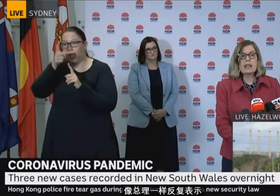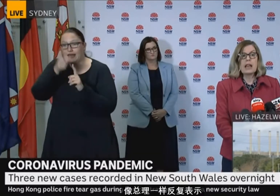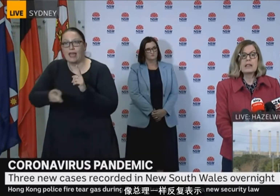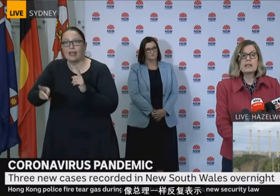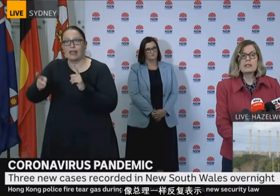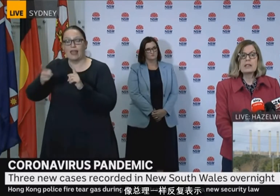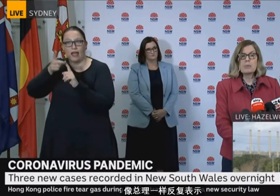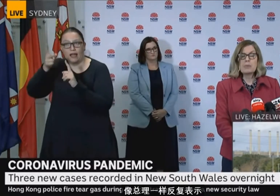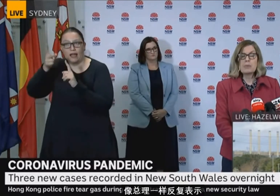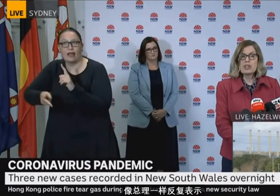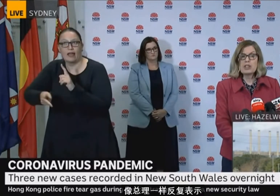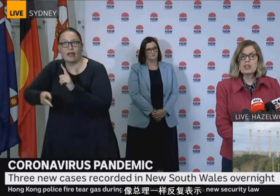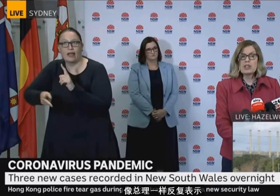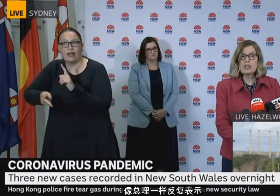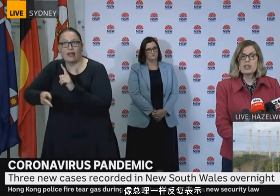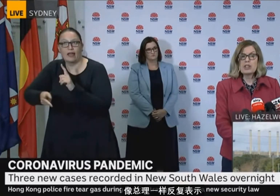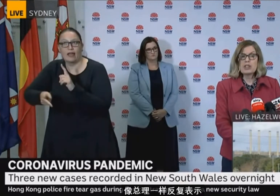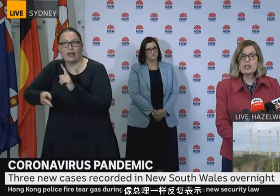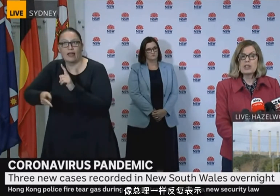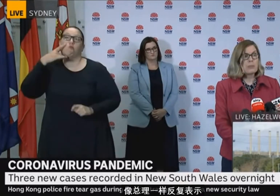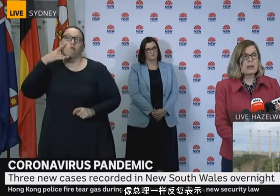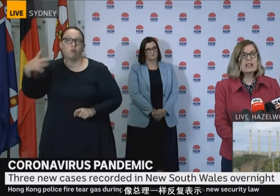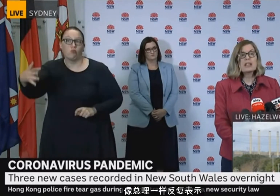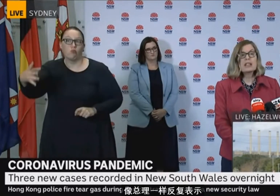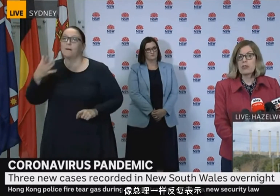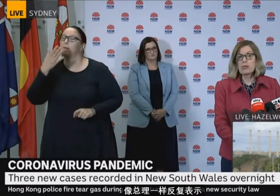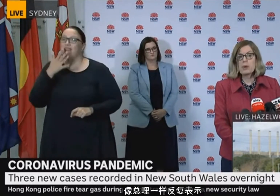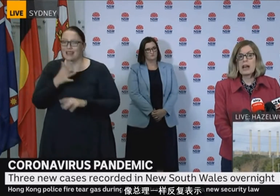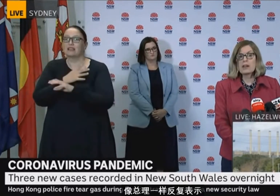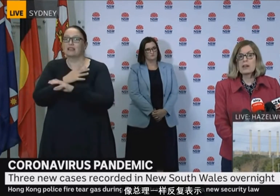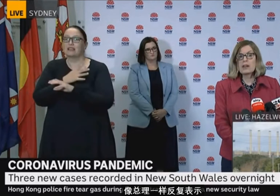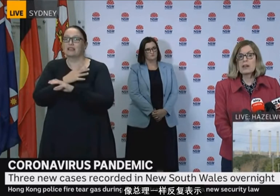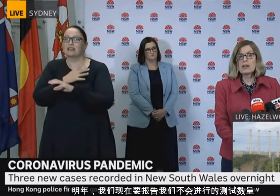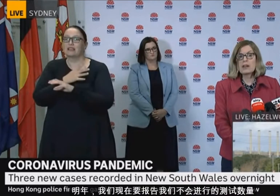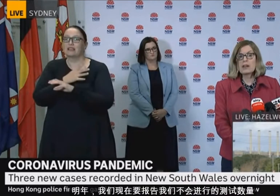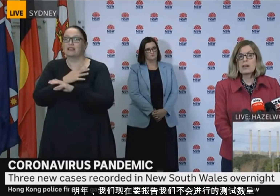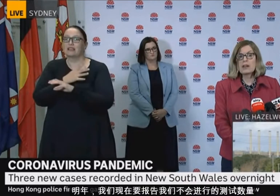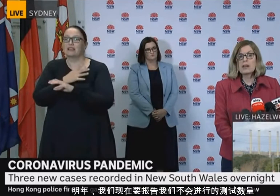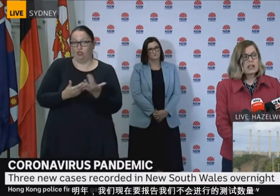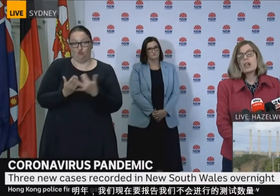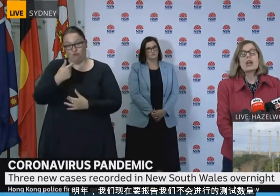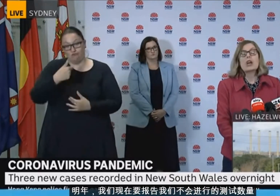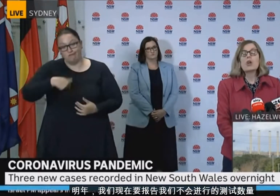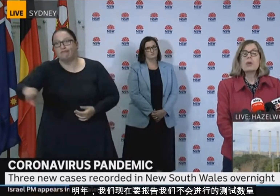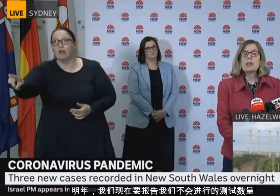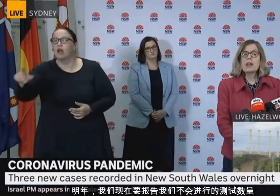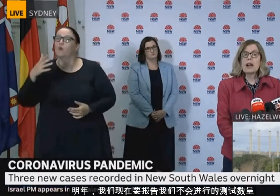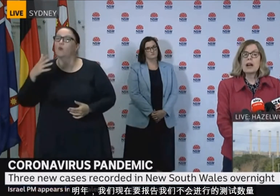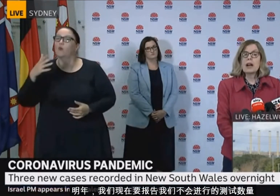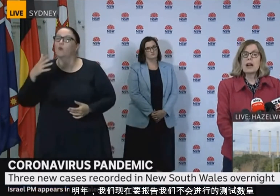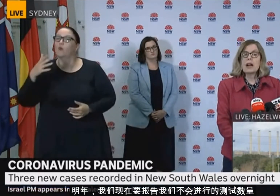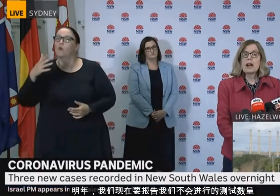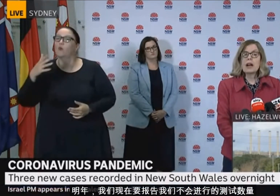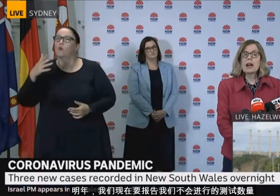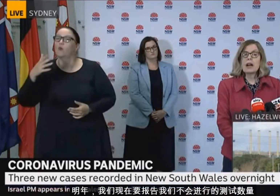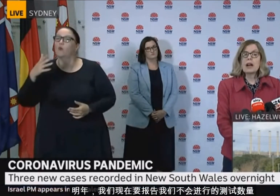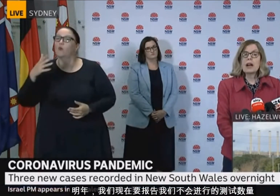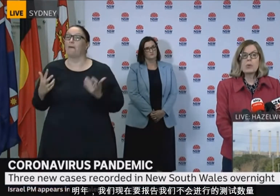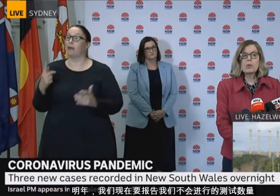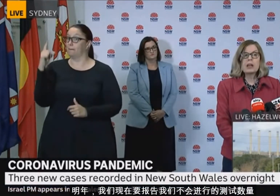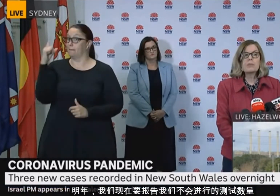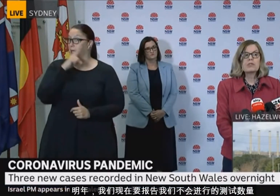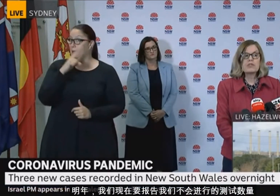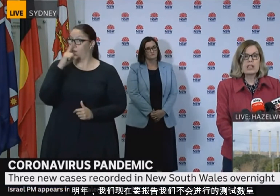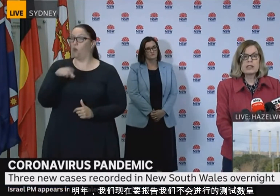come forward repeatedly, as the Premier indicated, repeatedly throughout the year ahead, we